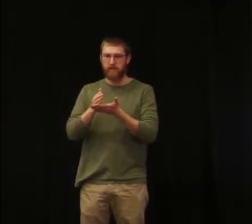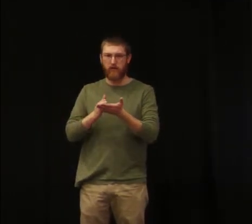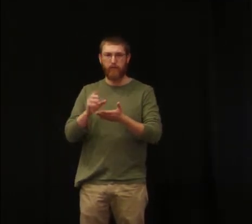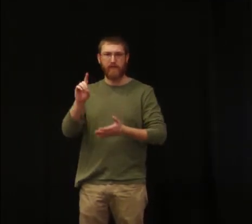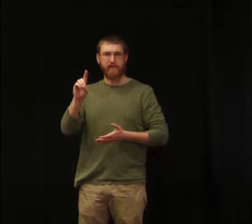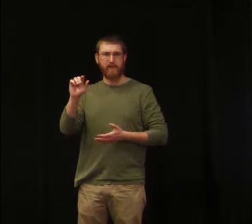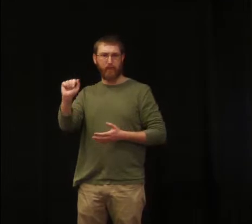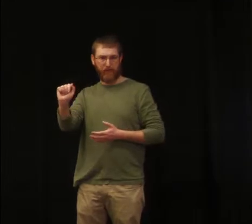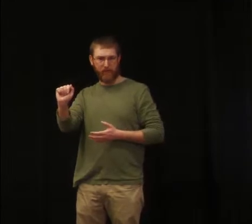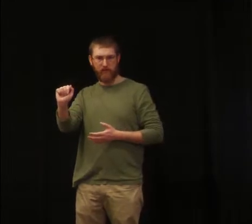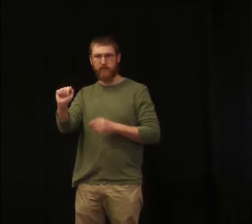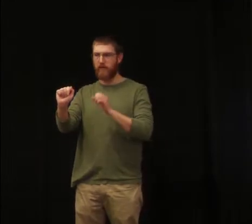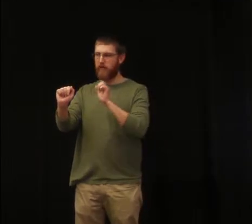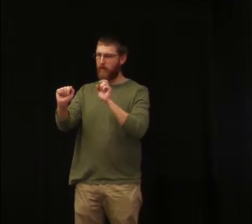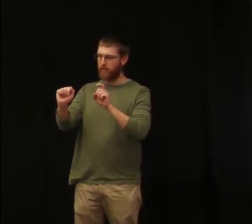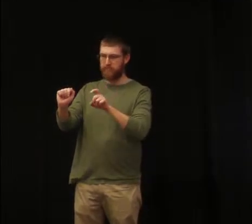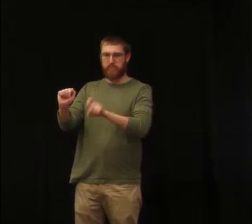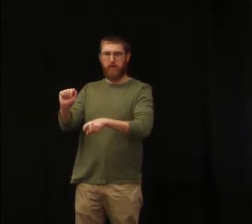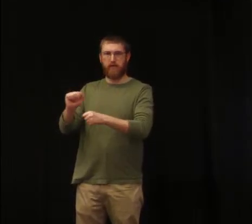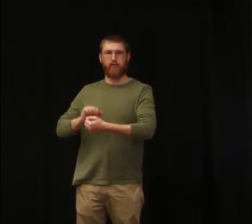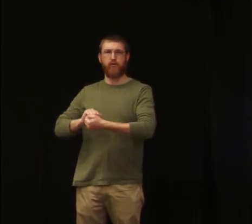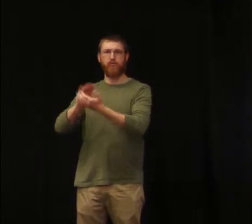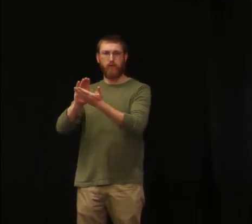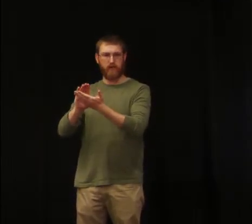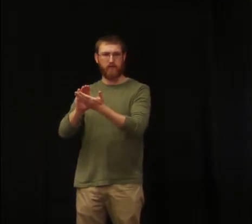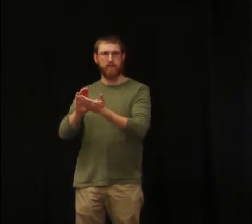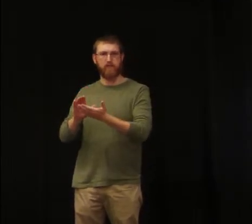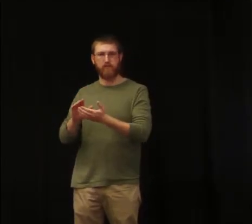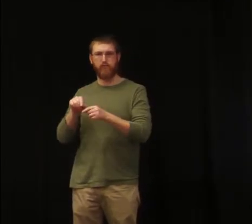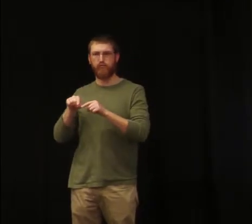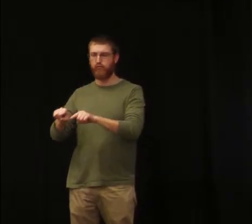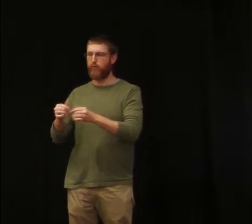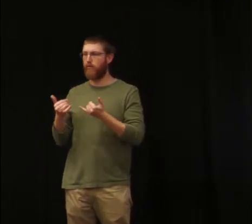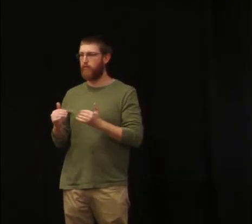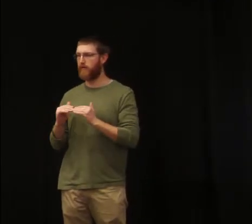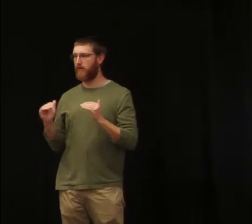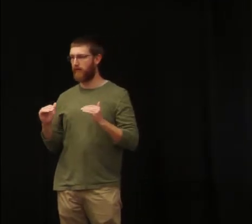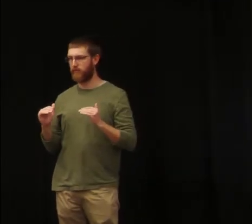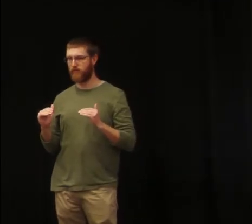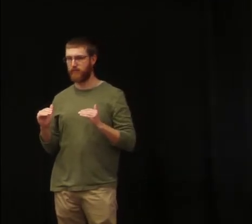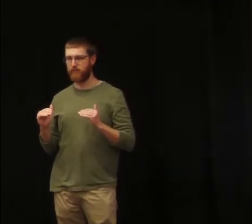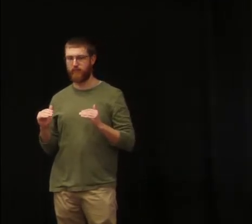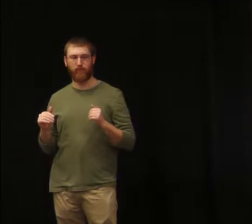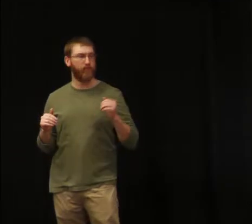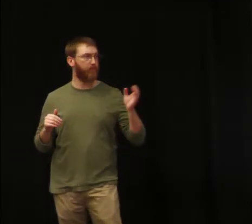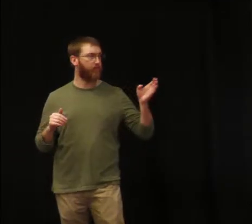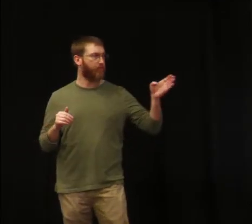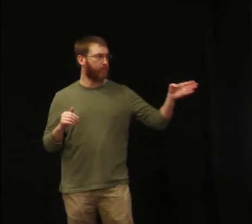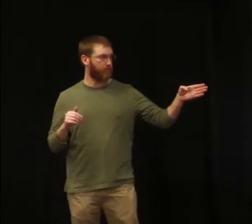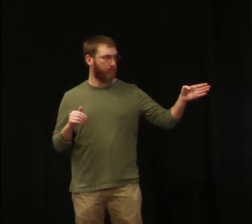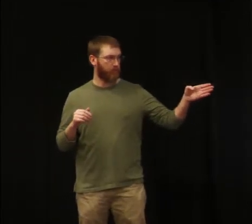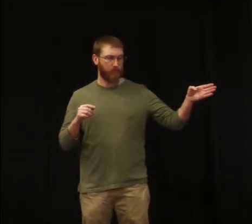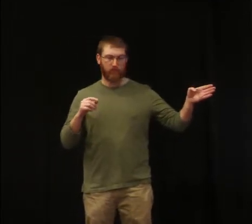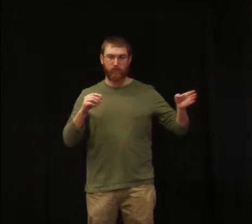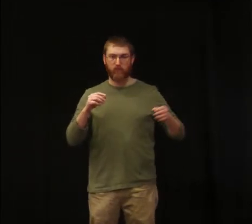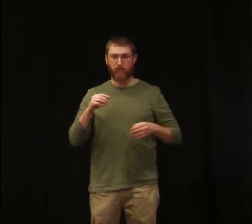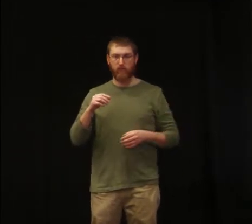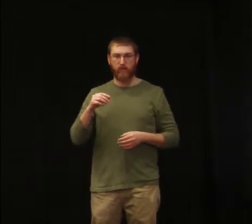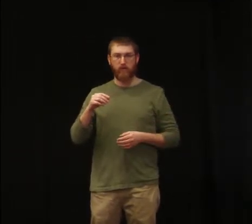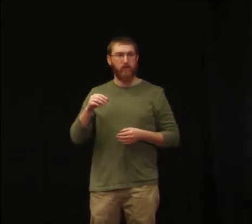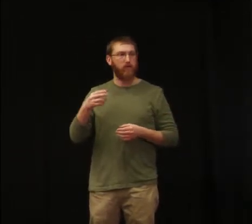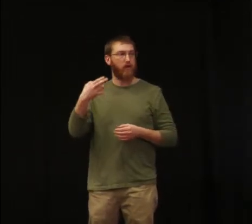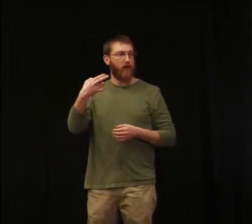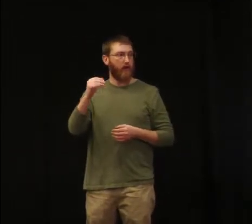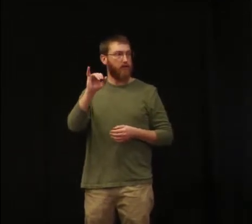disabilities, we have to address certain parts of the present levels. So for a hearing impairment, a student qualified